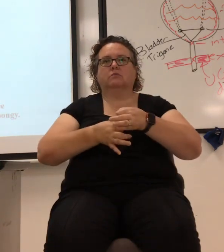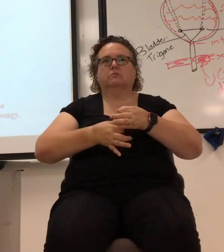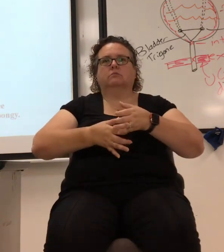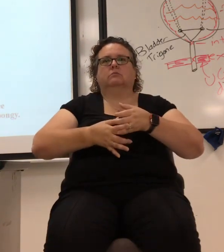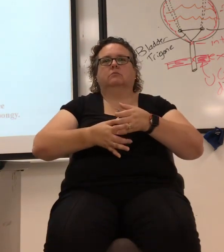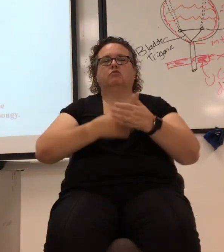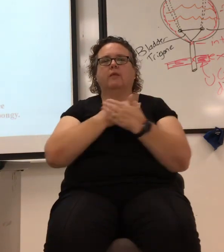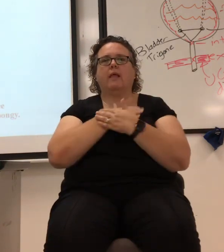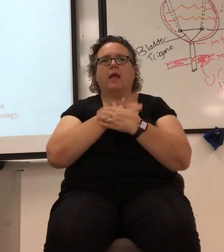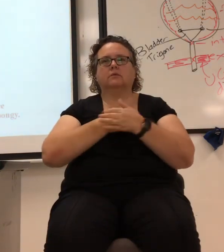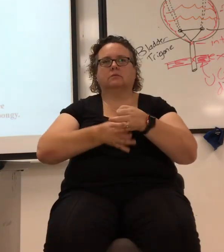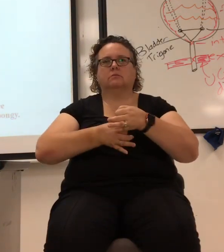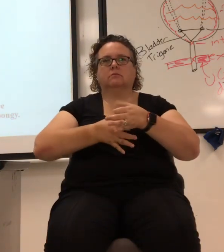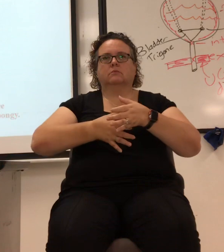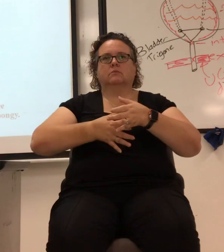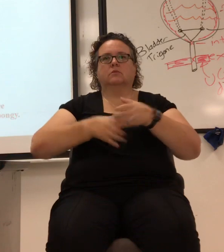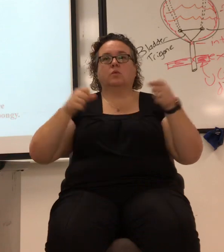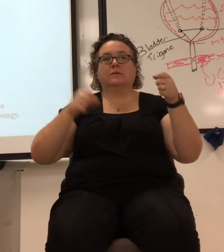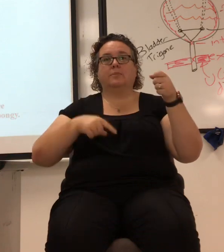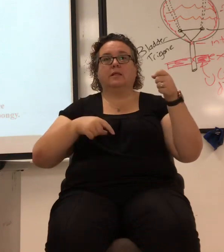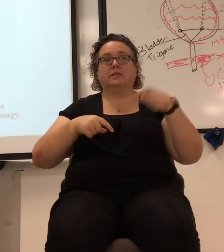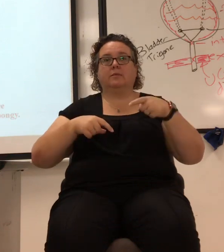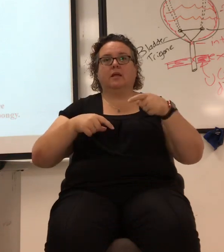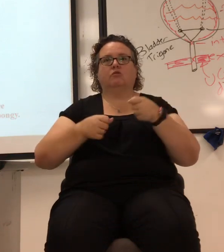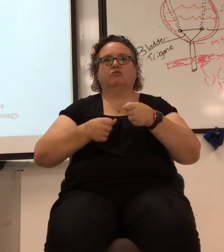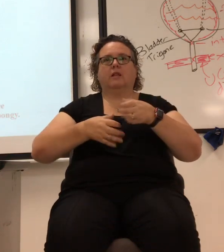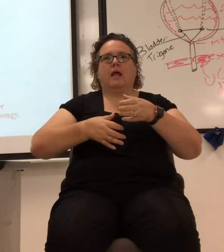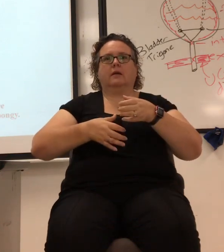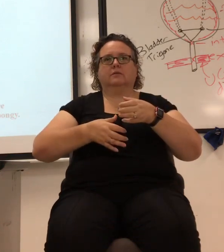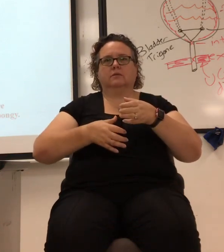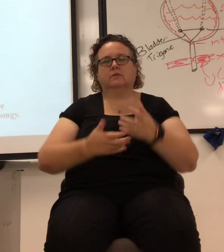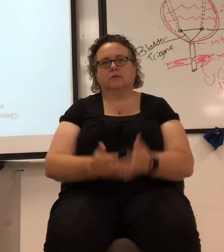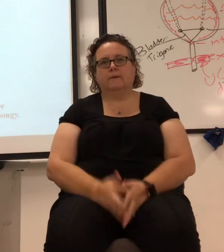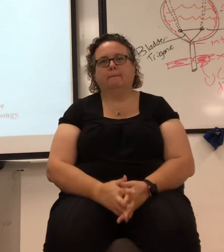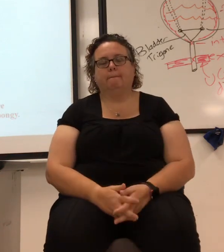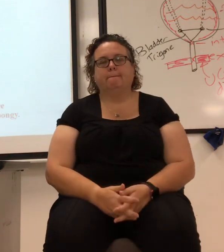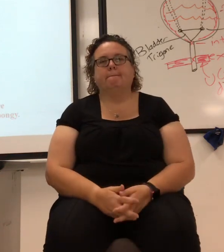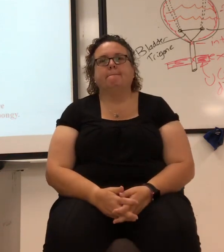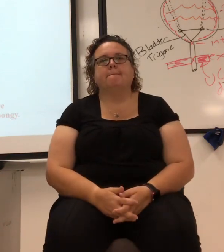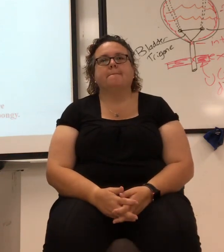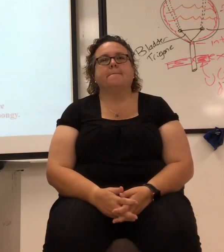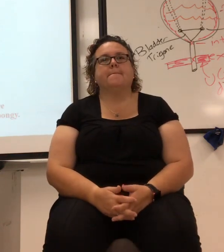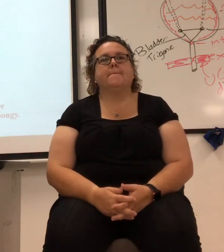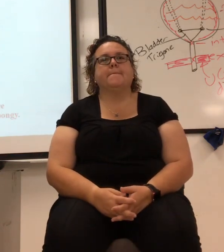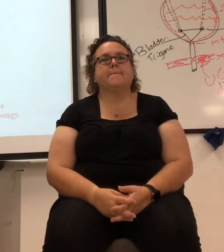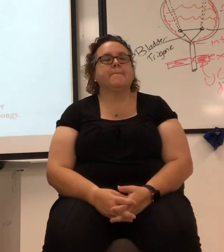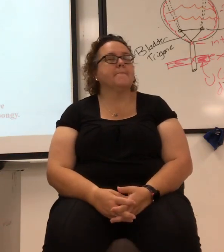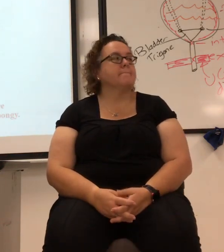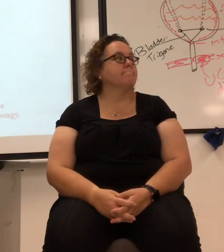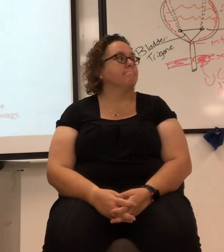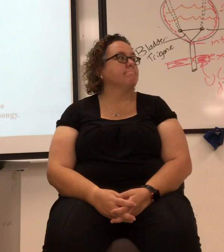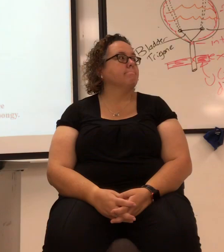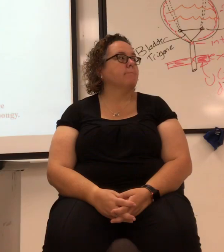Therefore, let me ask you the opposite question. When you want to void your bladder, what do you got to do? Well, I guess it's the opposite.